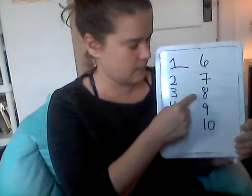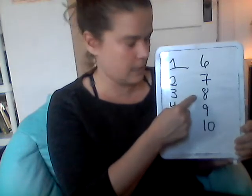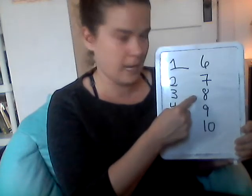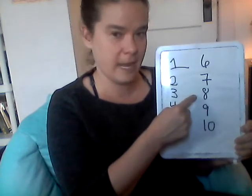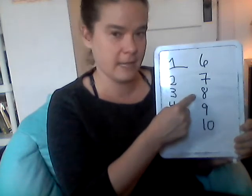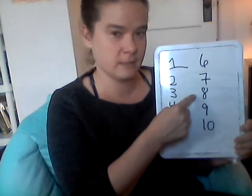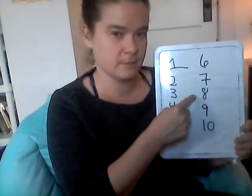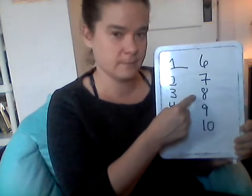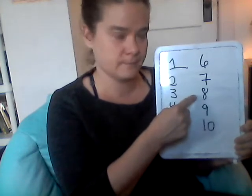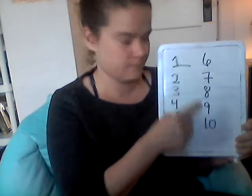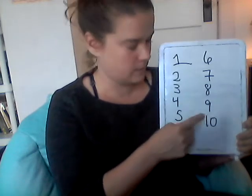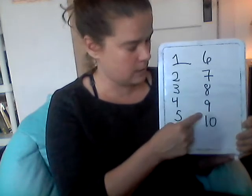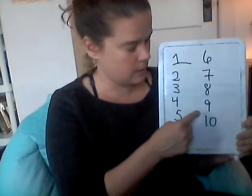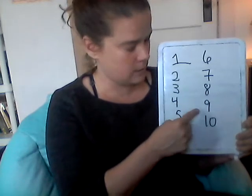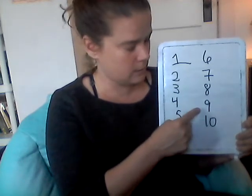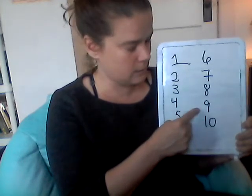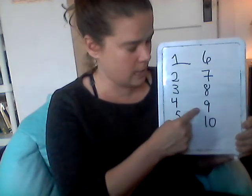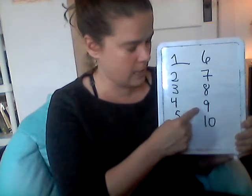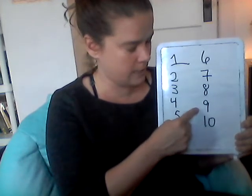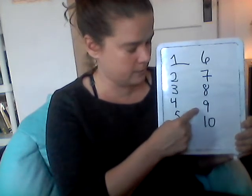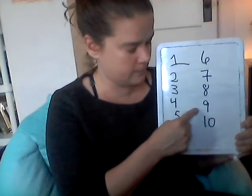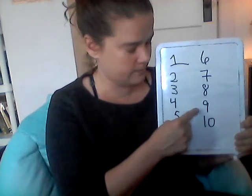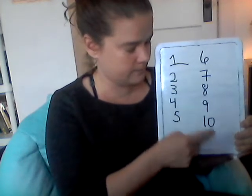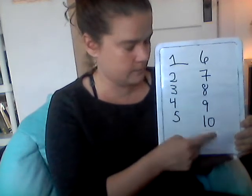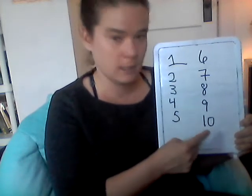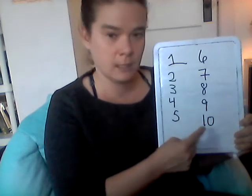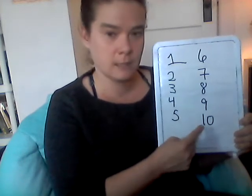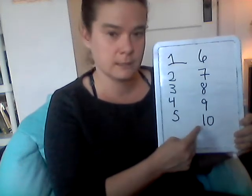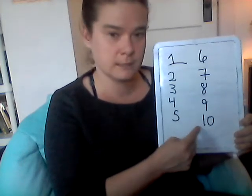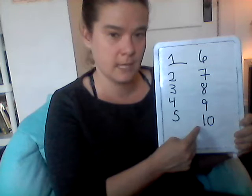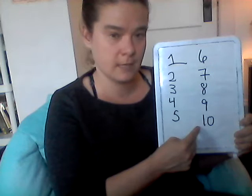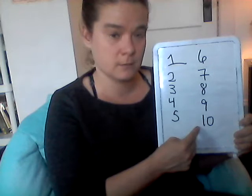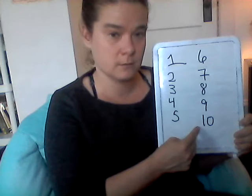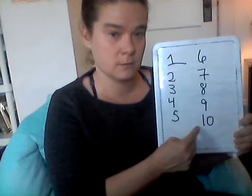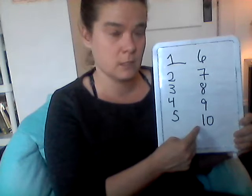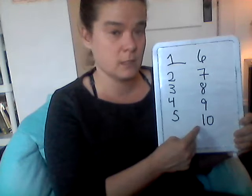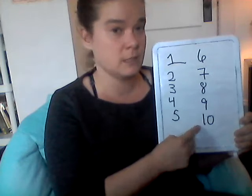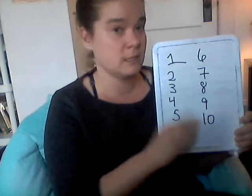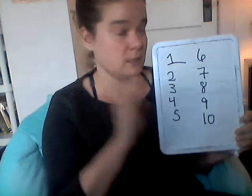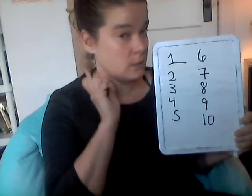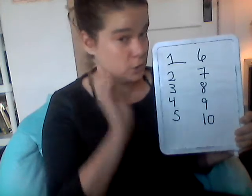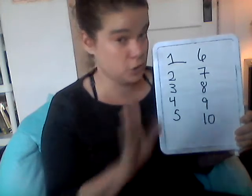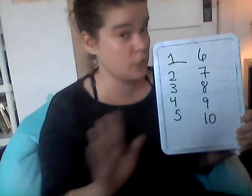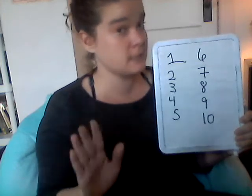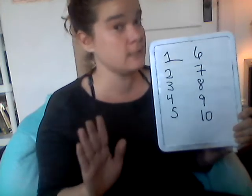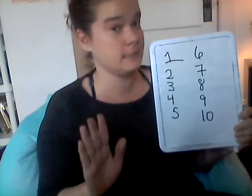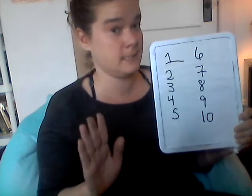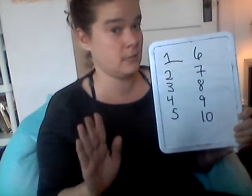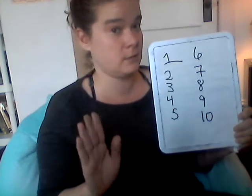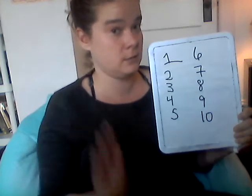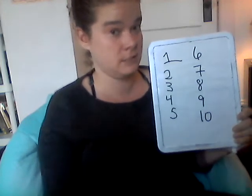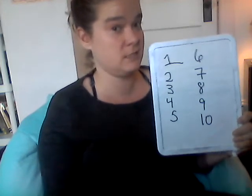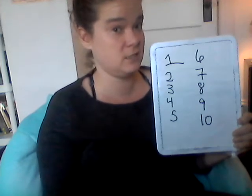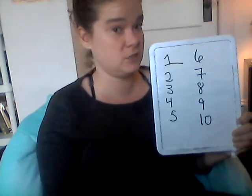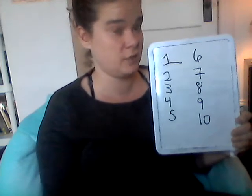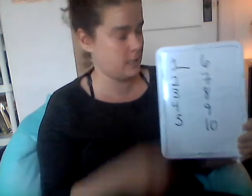eight, nine, ten. Just listen. Just This is tricky.